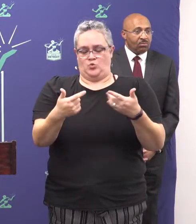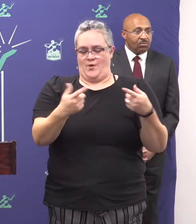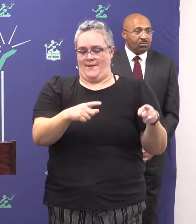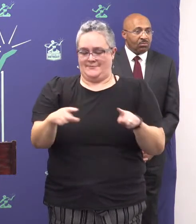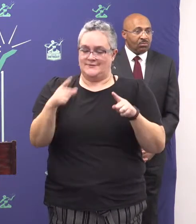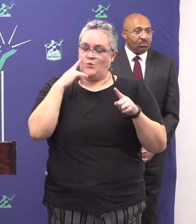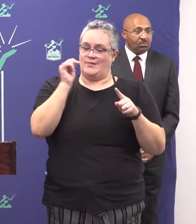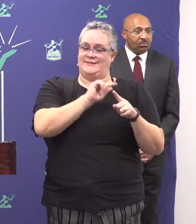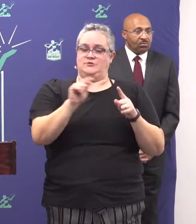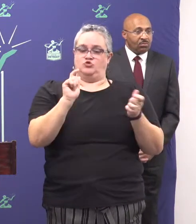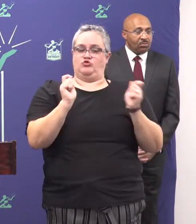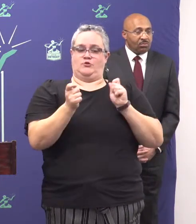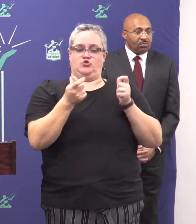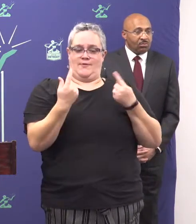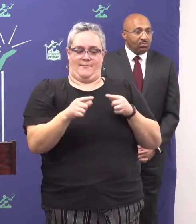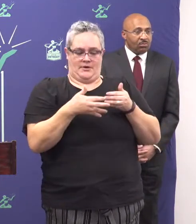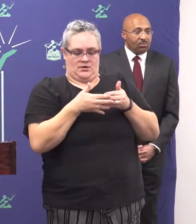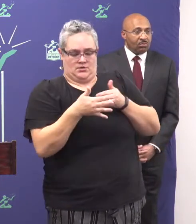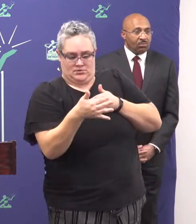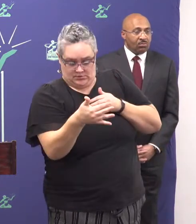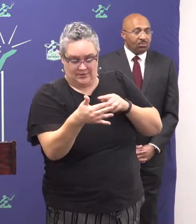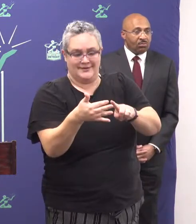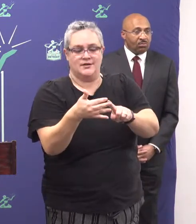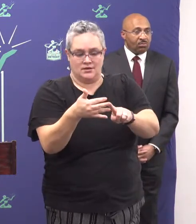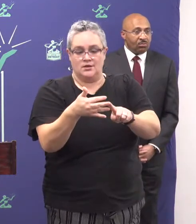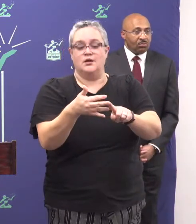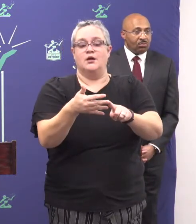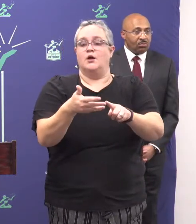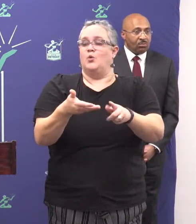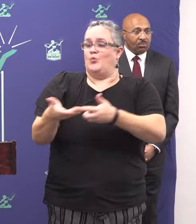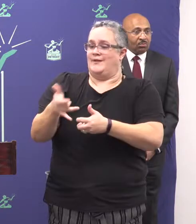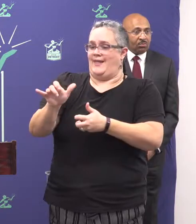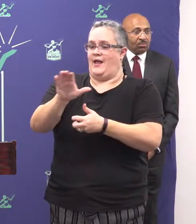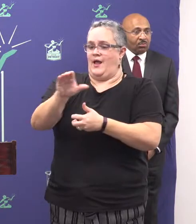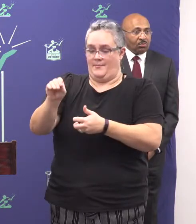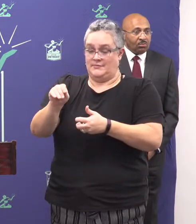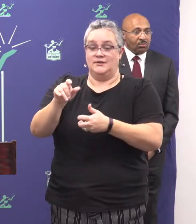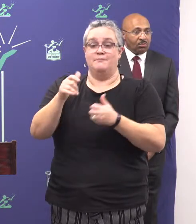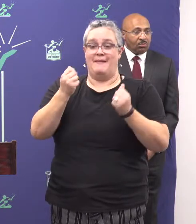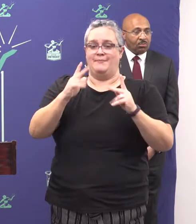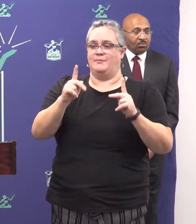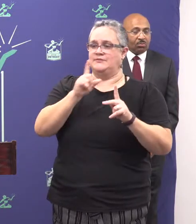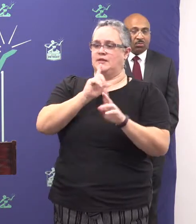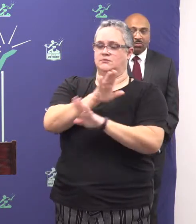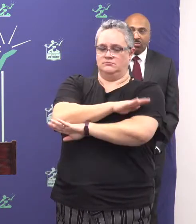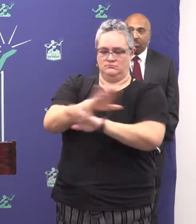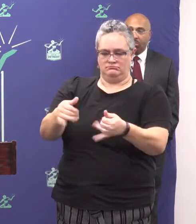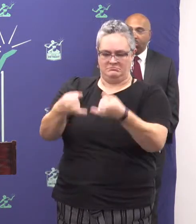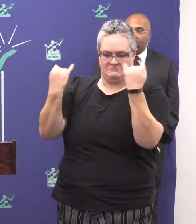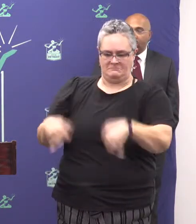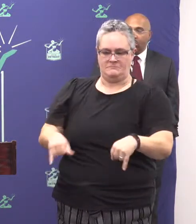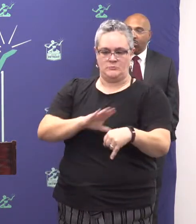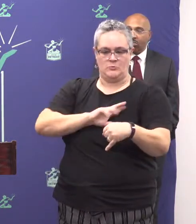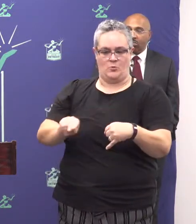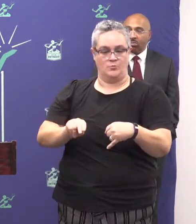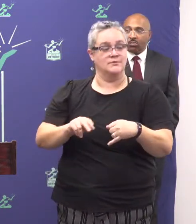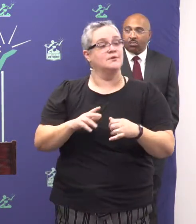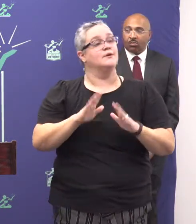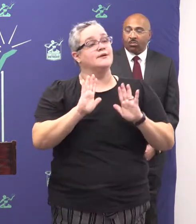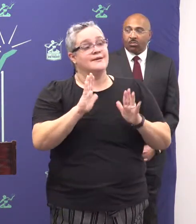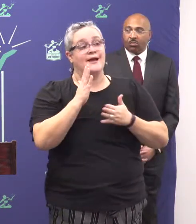these changes that are kind of coming down the pipeline, working with this company is like a non-starter for many riders. You know, I think at some point facts